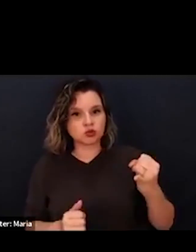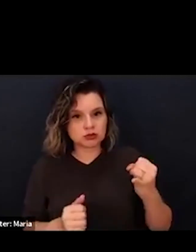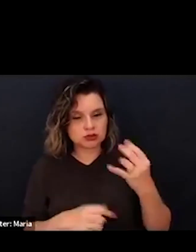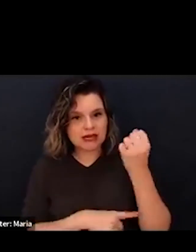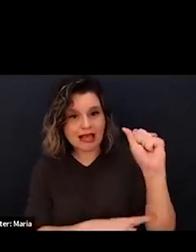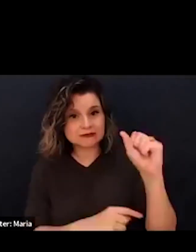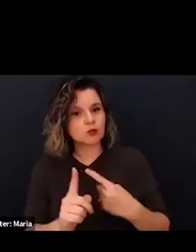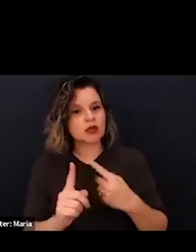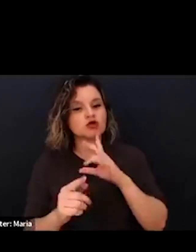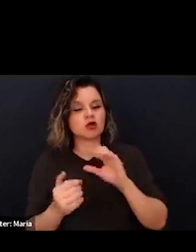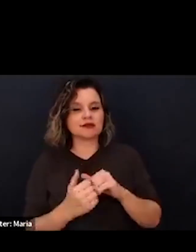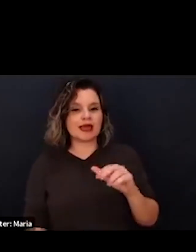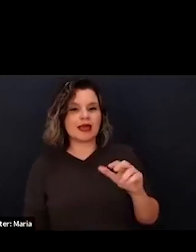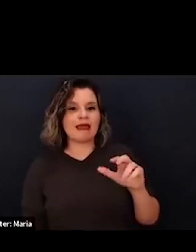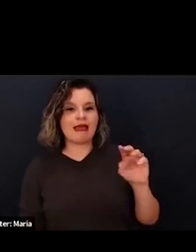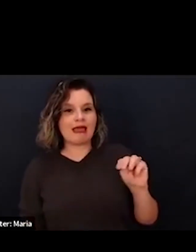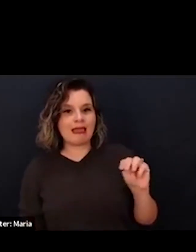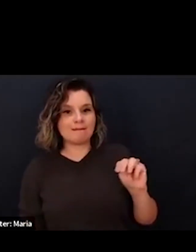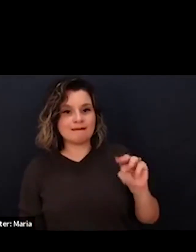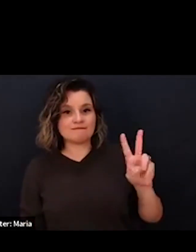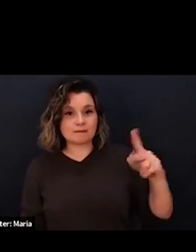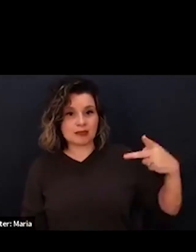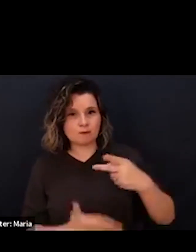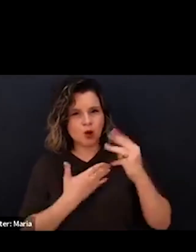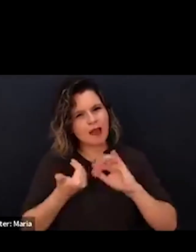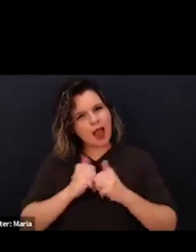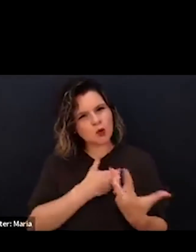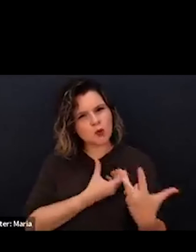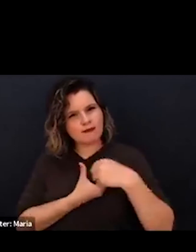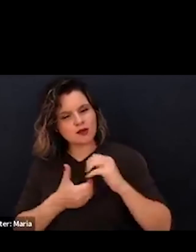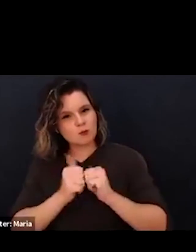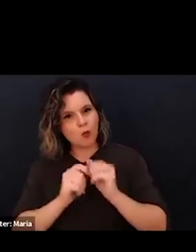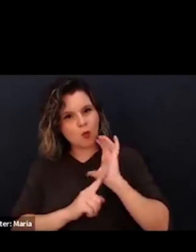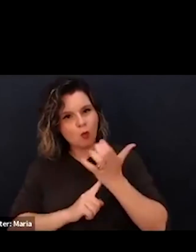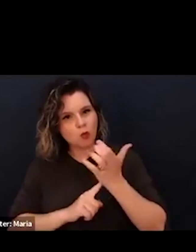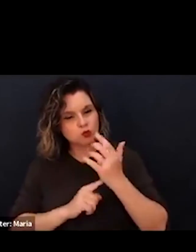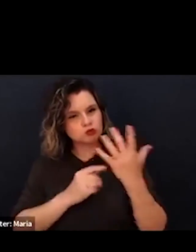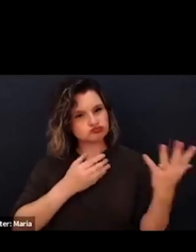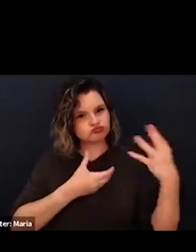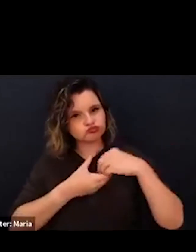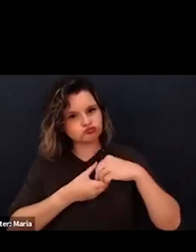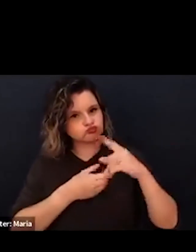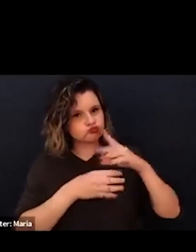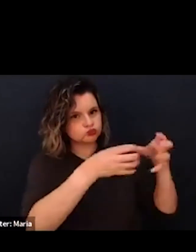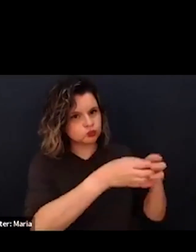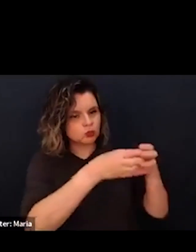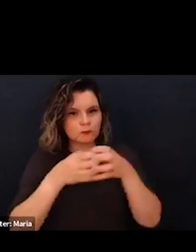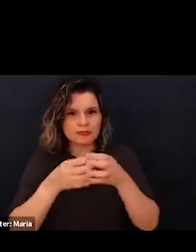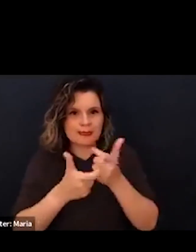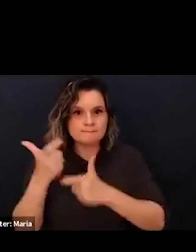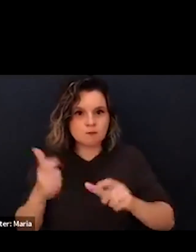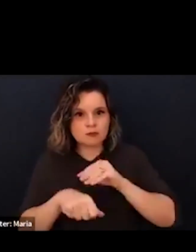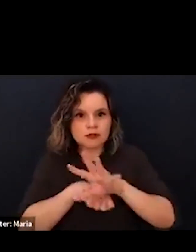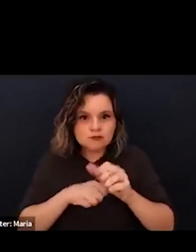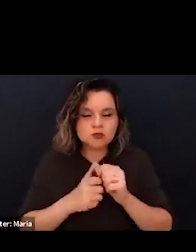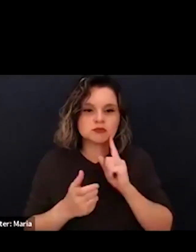And when I started the MVP program in the early 90s, my whole thinking was, how do we engage the sports culture as one institution in the society that has enormous influence in